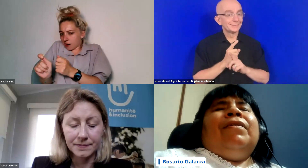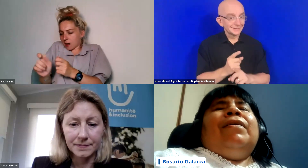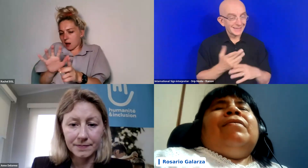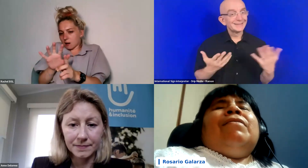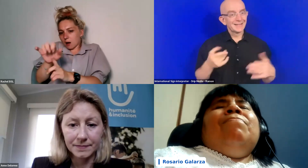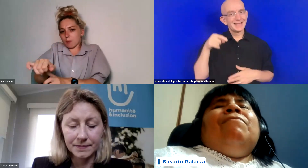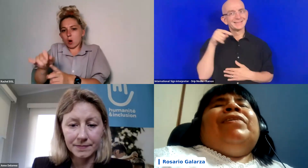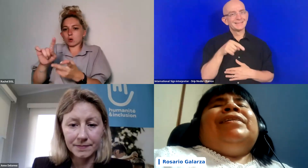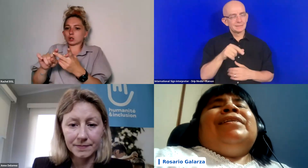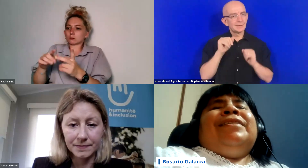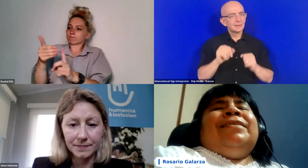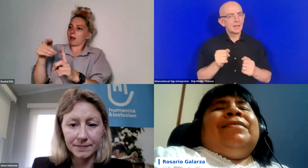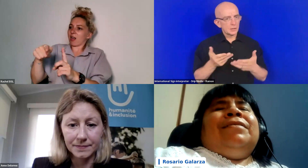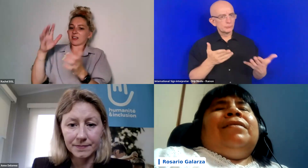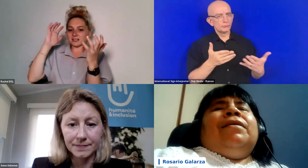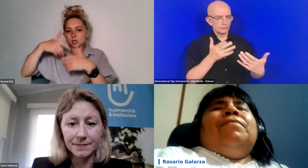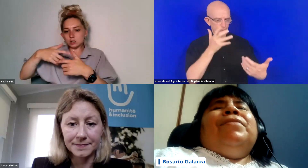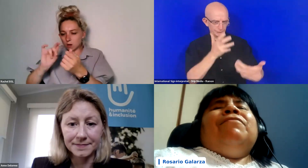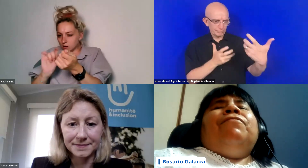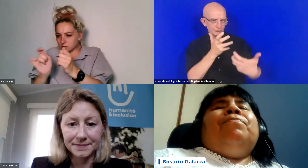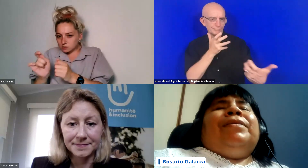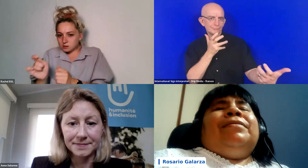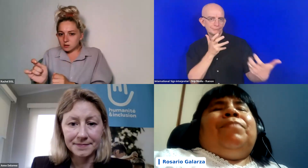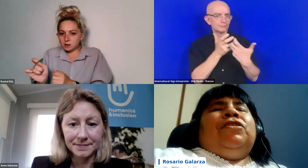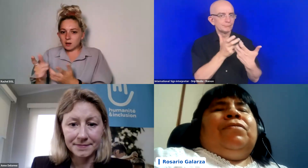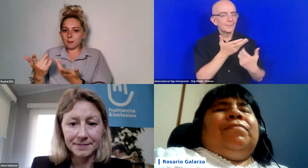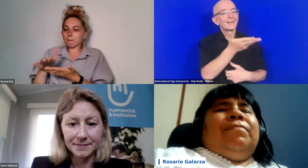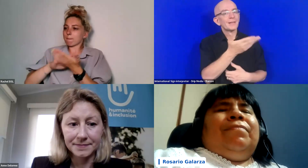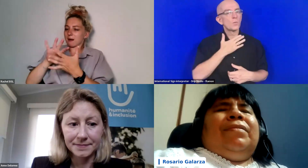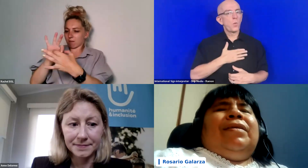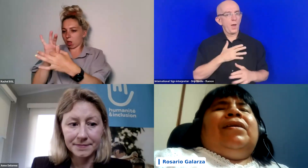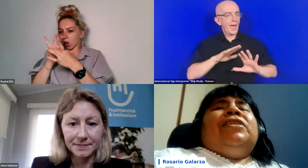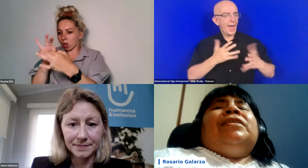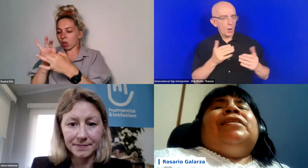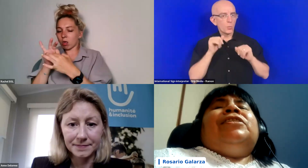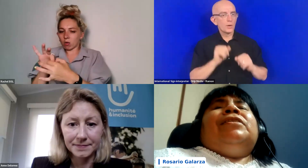and facilitated meaningful participation.